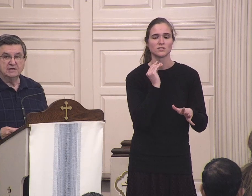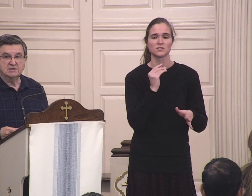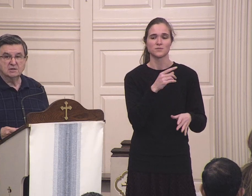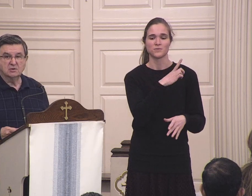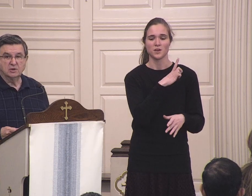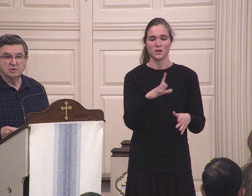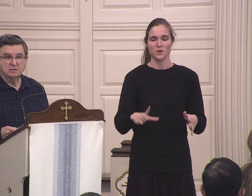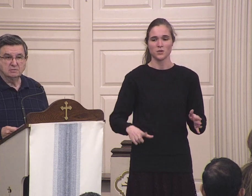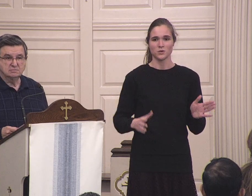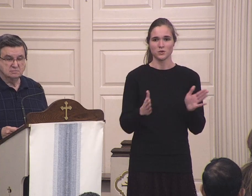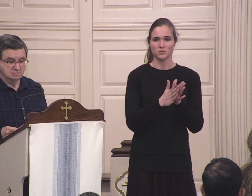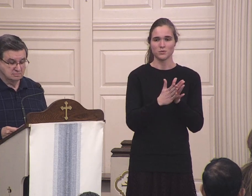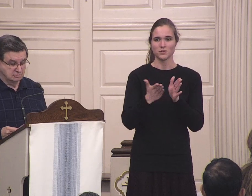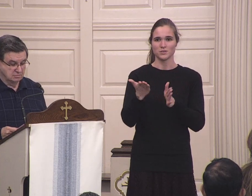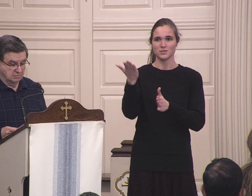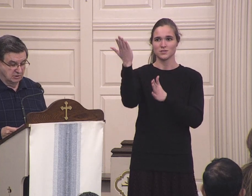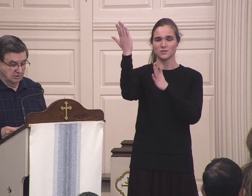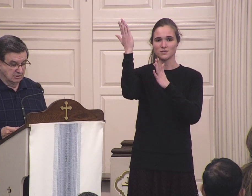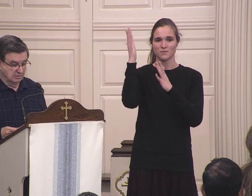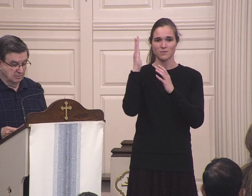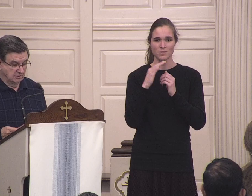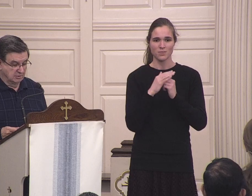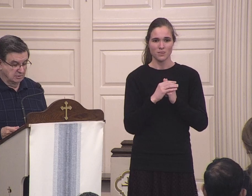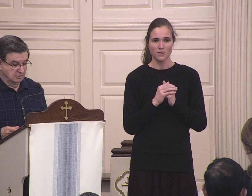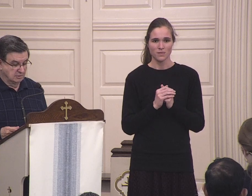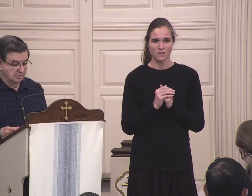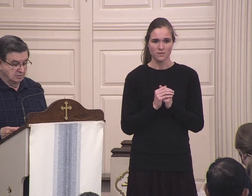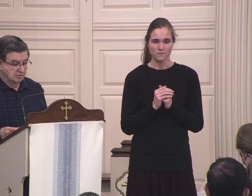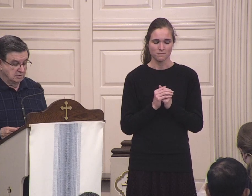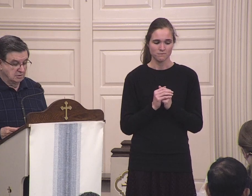we pray to the Lord.